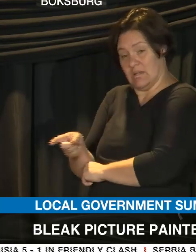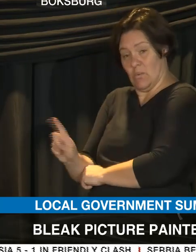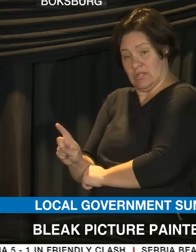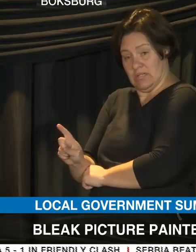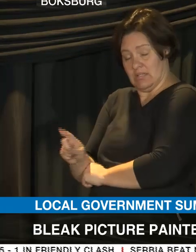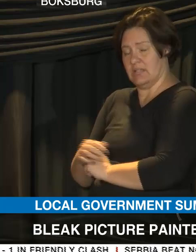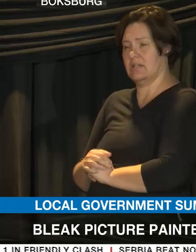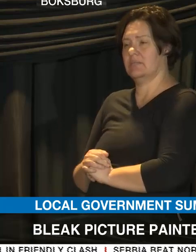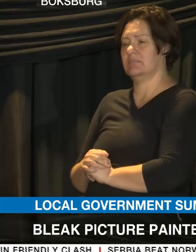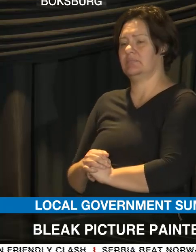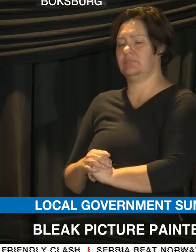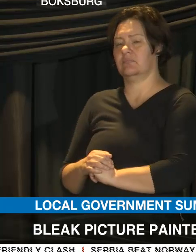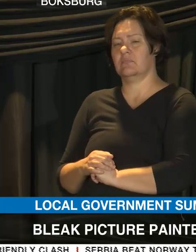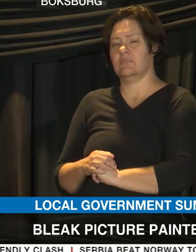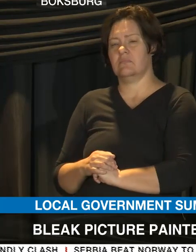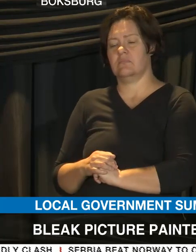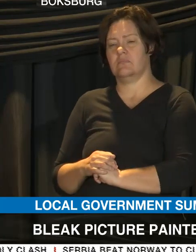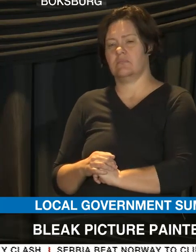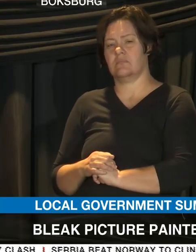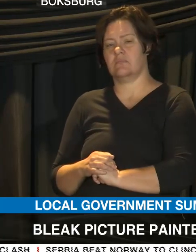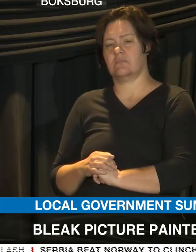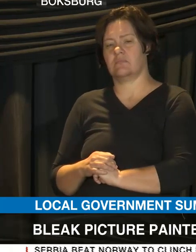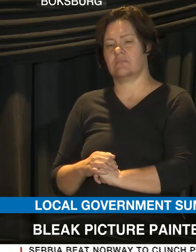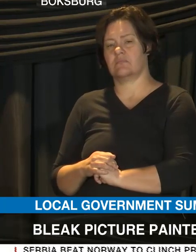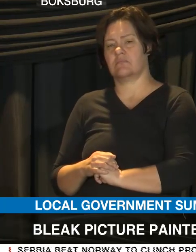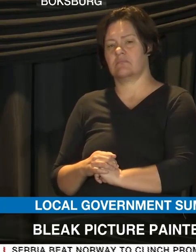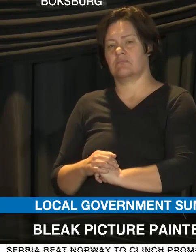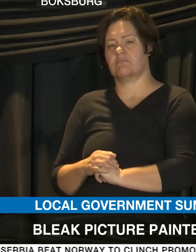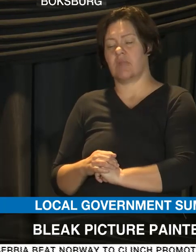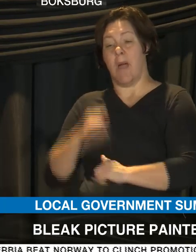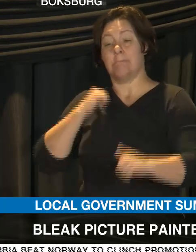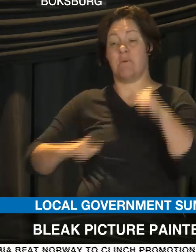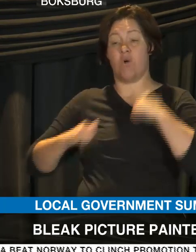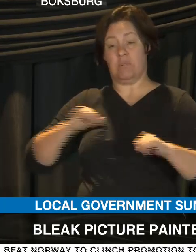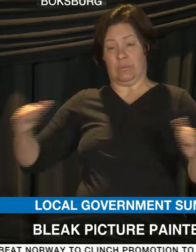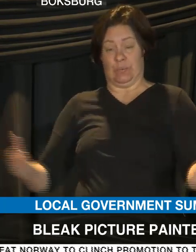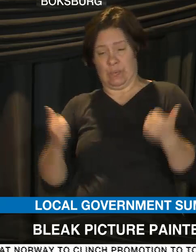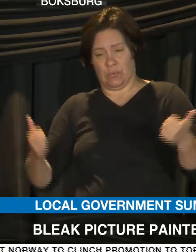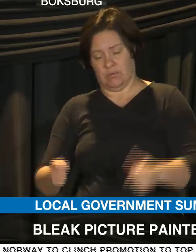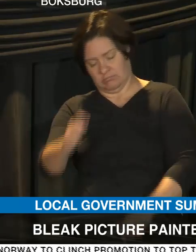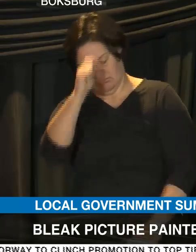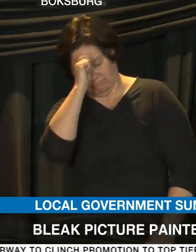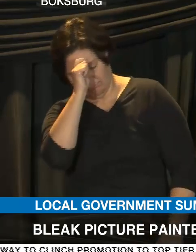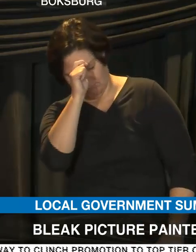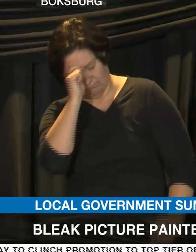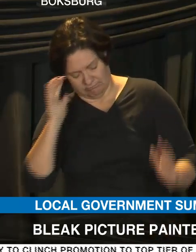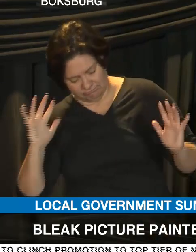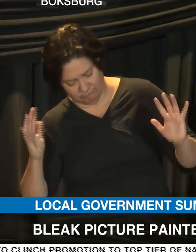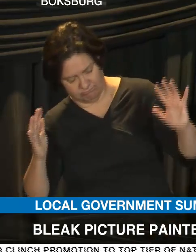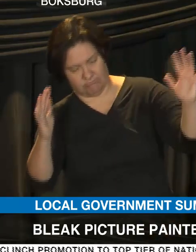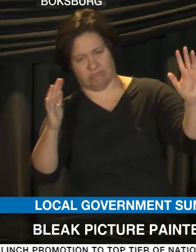on how we recognize good performance, how we recognize and